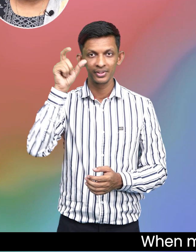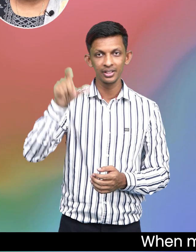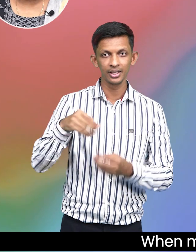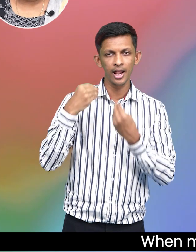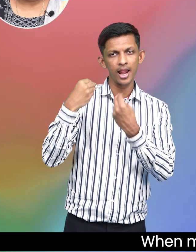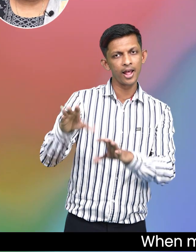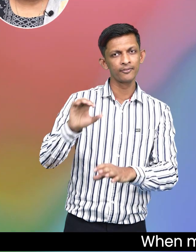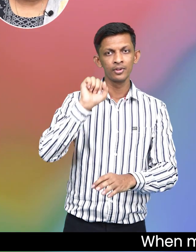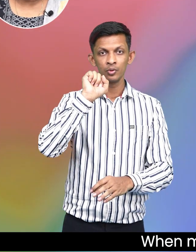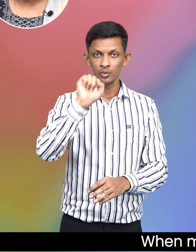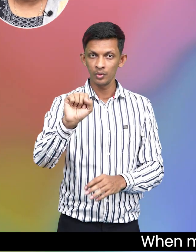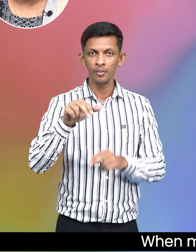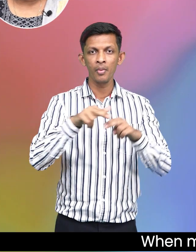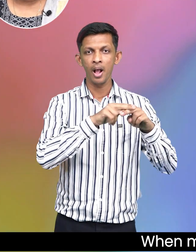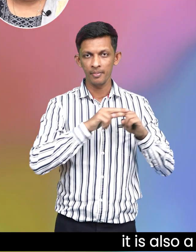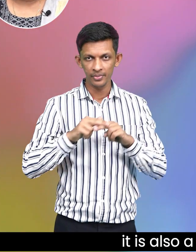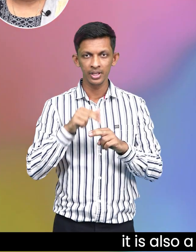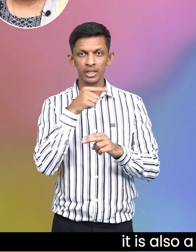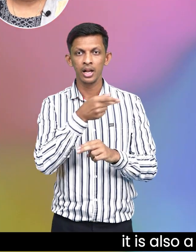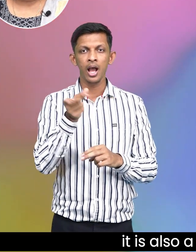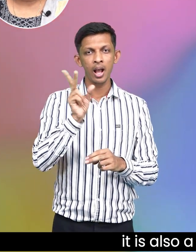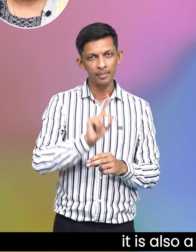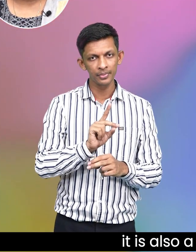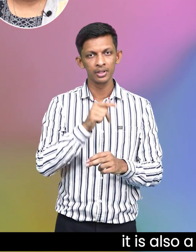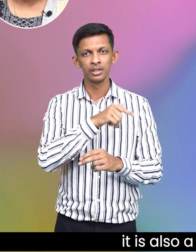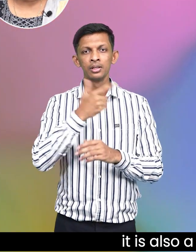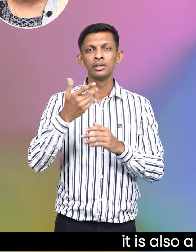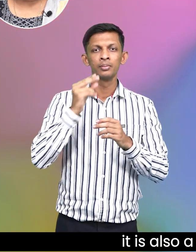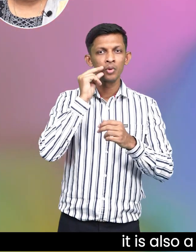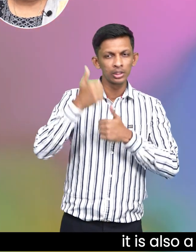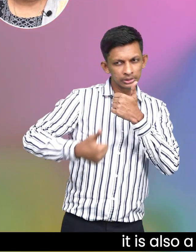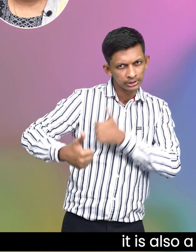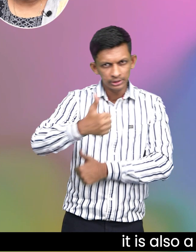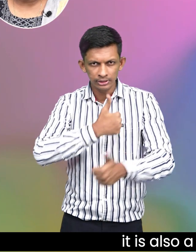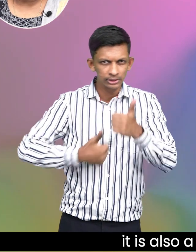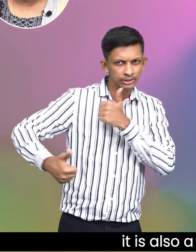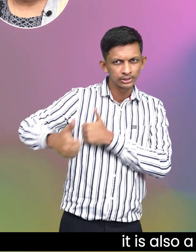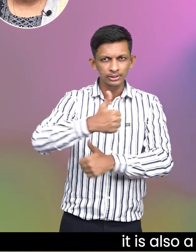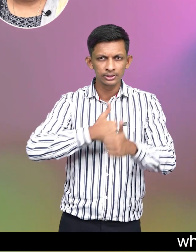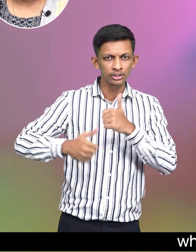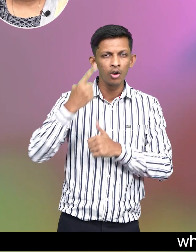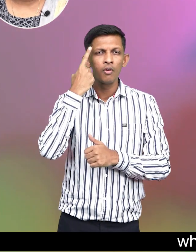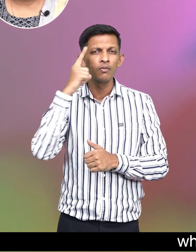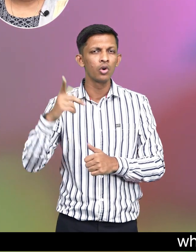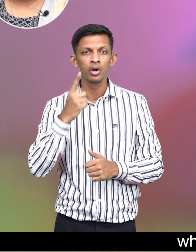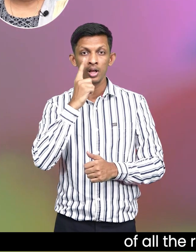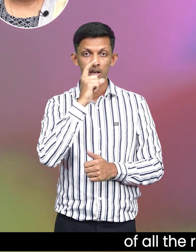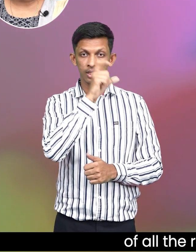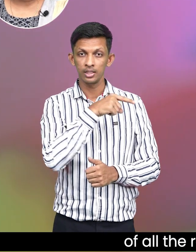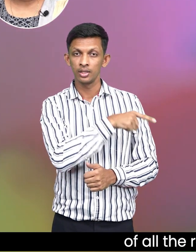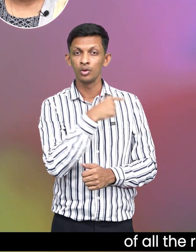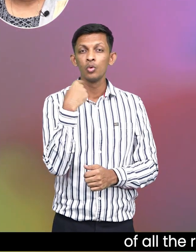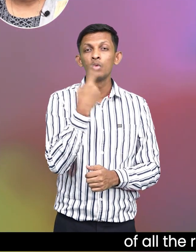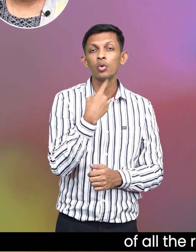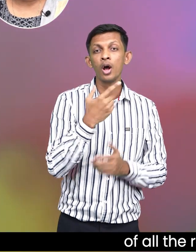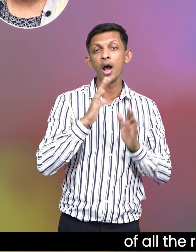When males leave their families, it is also a major challenge for women who have to take care of